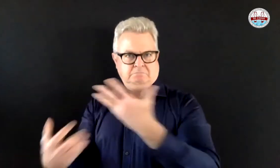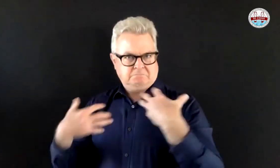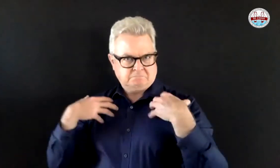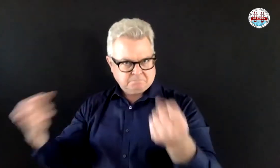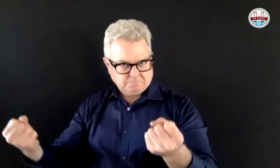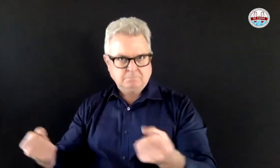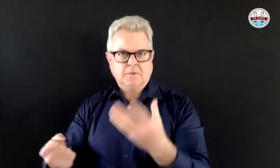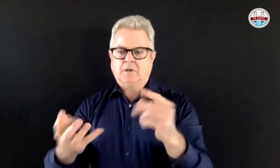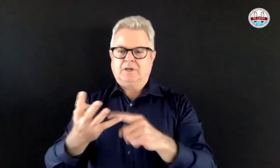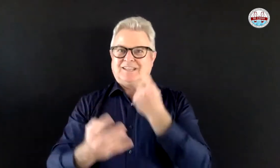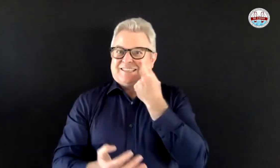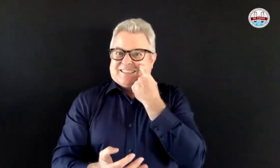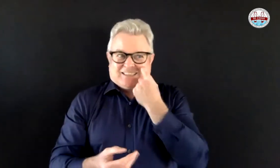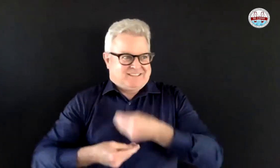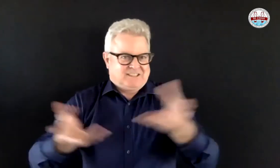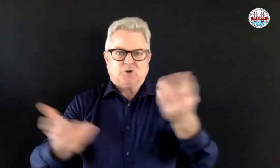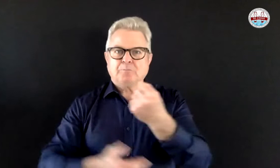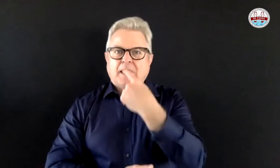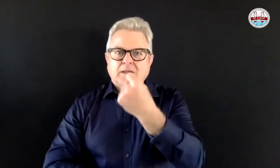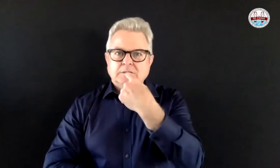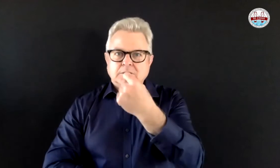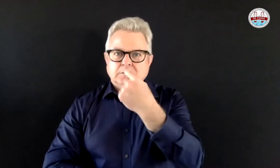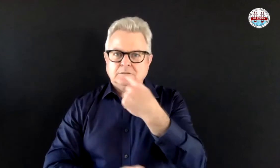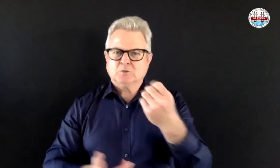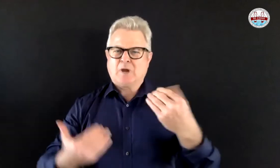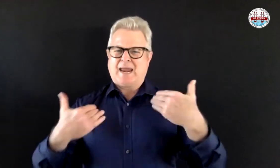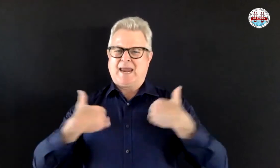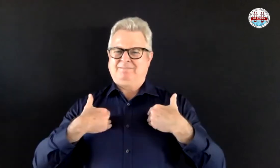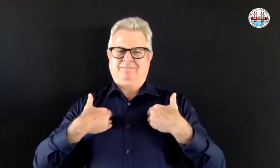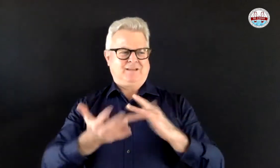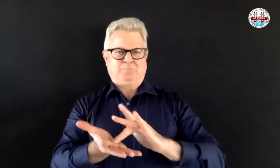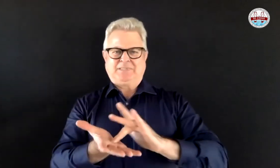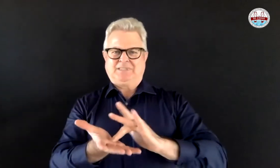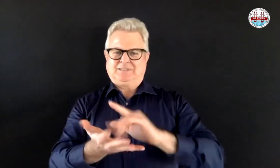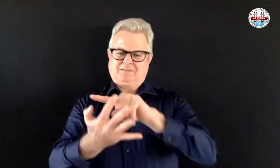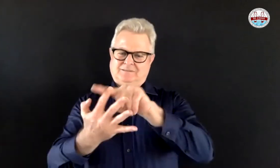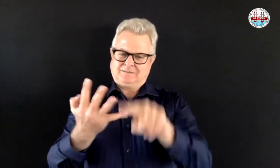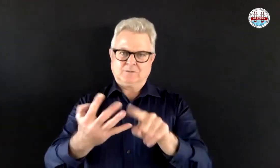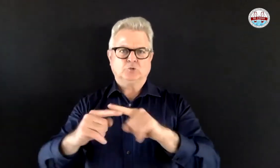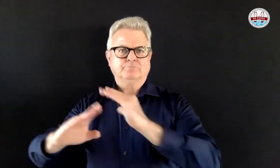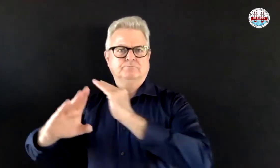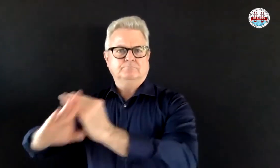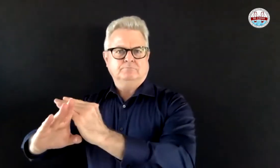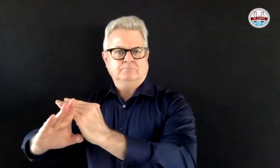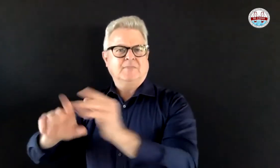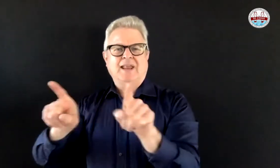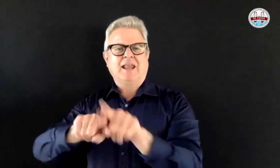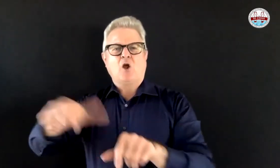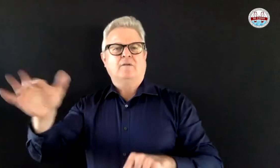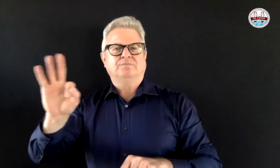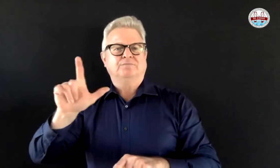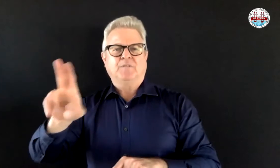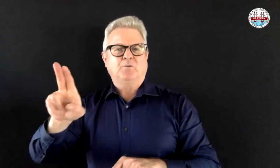IVs, medication, and just recently, we now have oral medication that can also help with